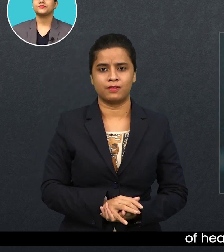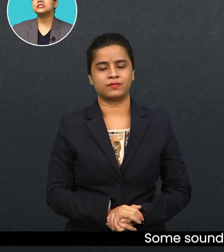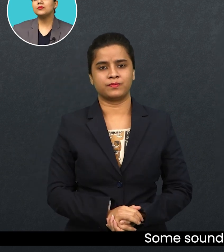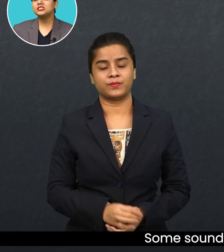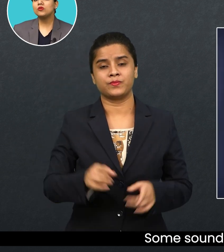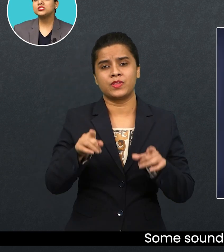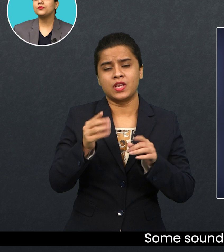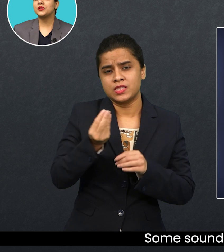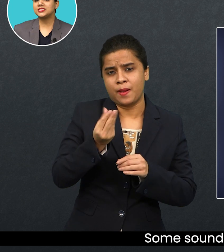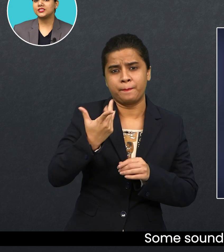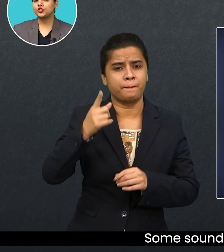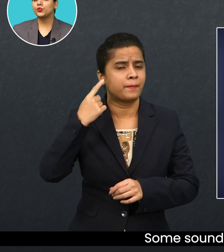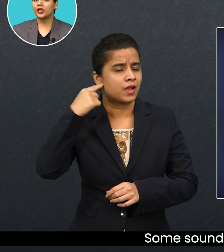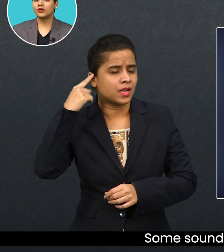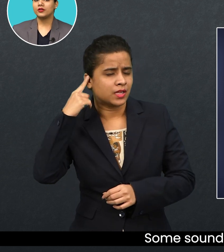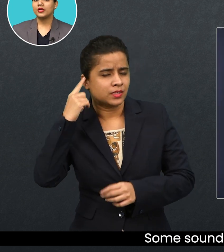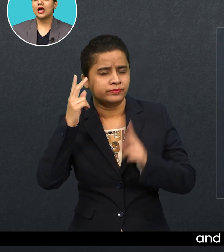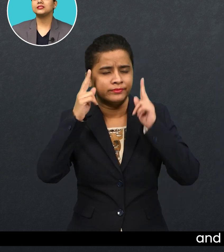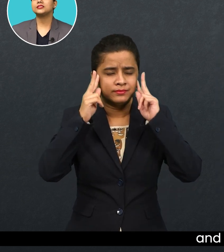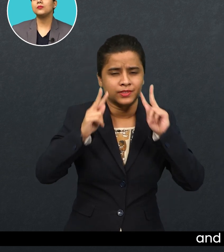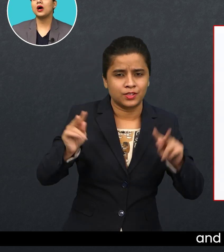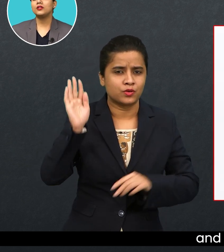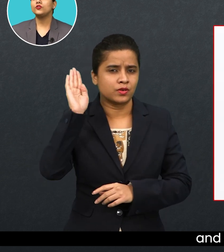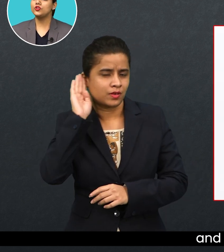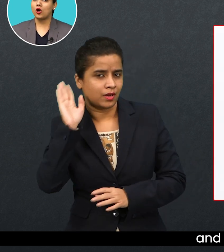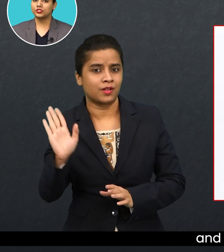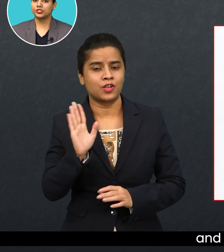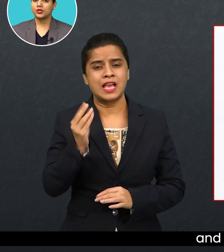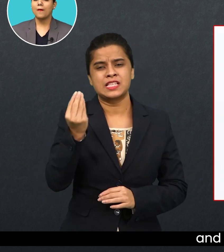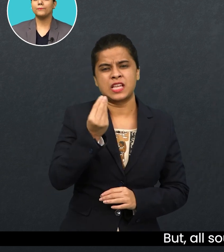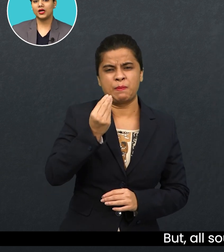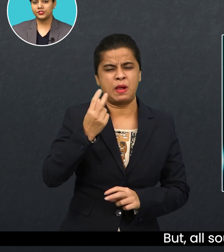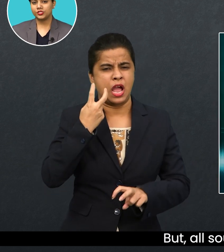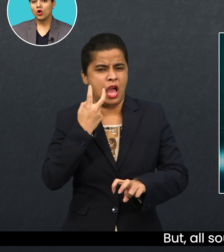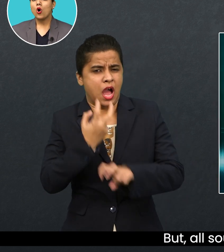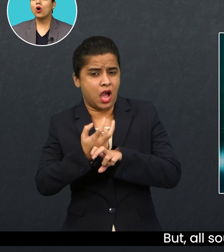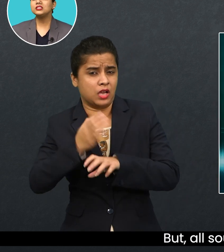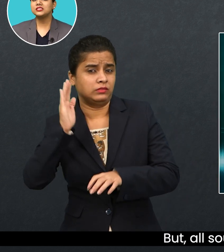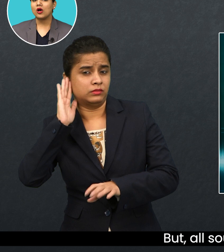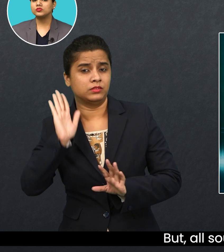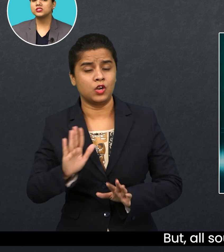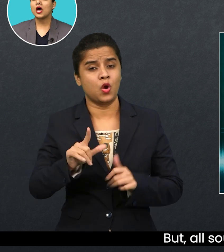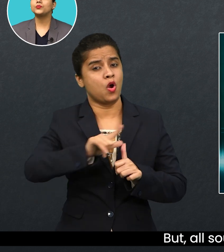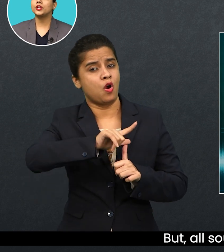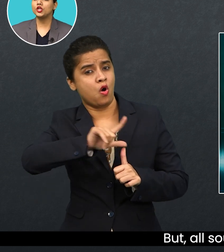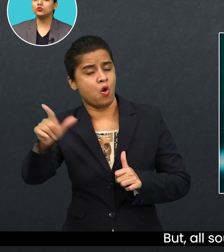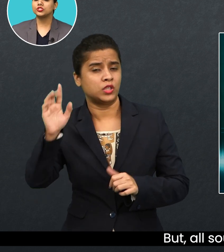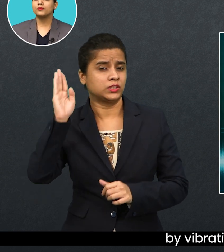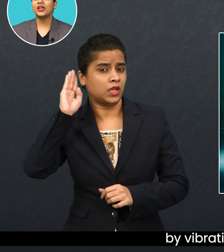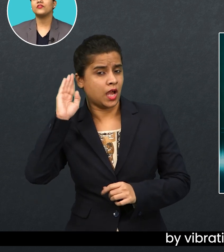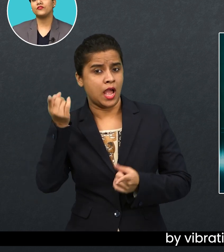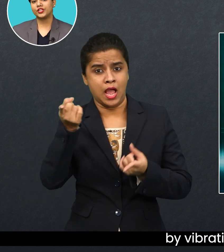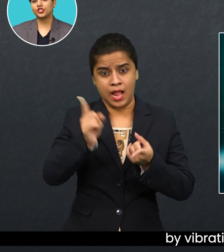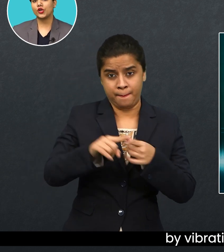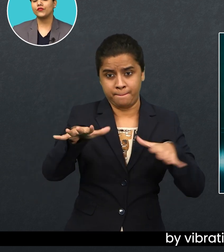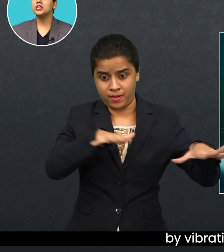Some sounds are pleasant to hear and some are not. But all sounds are produced